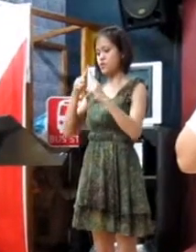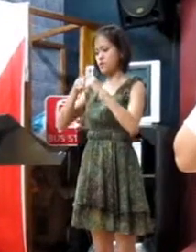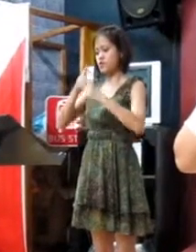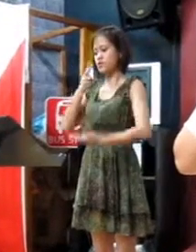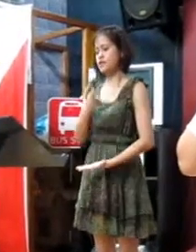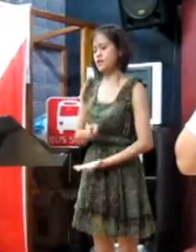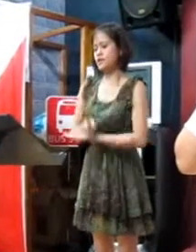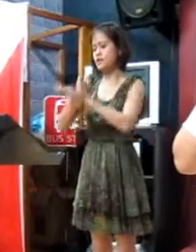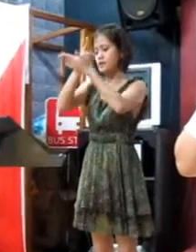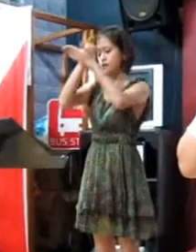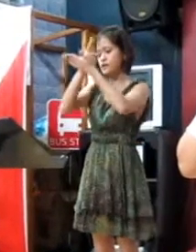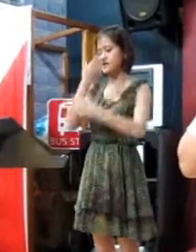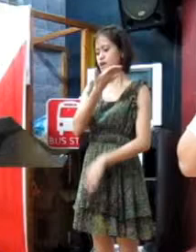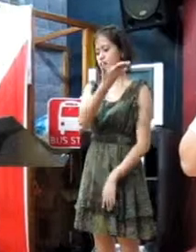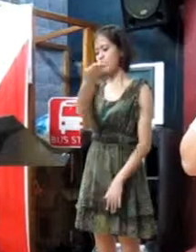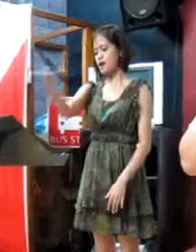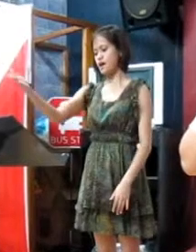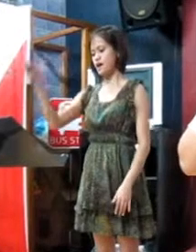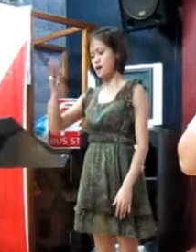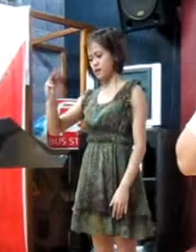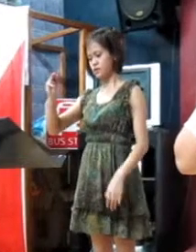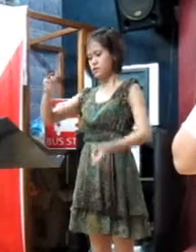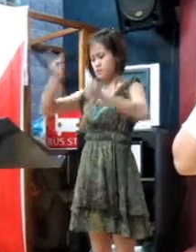I want to help them